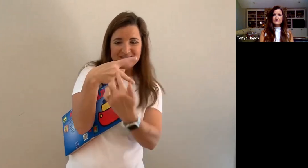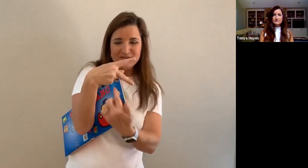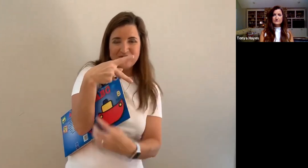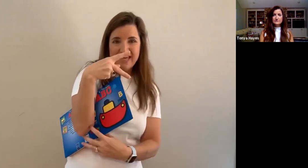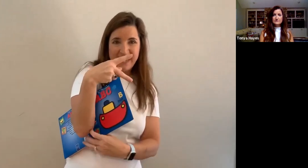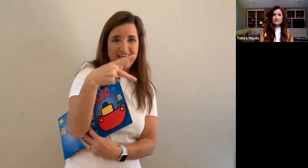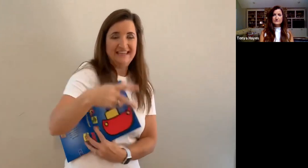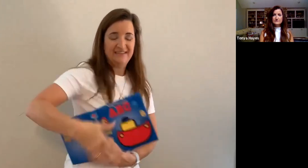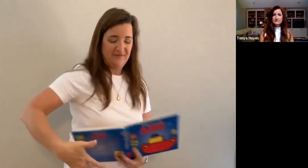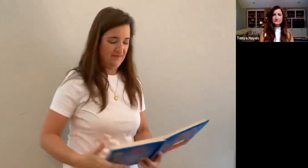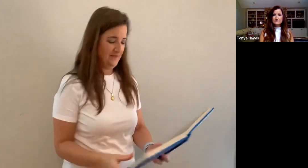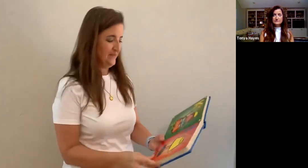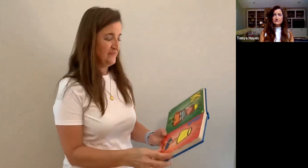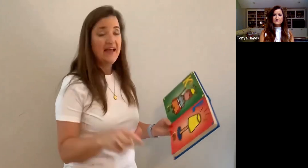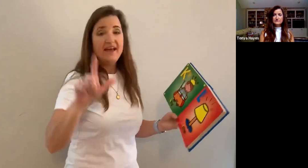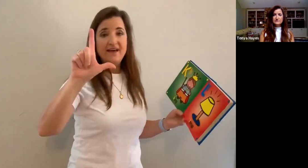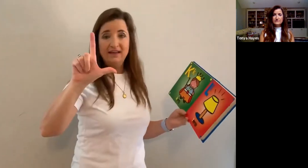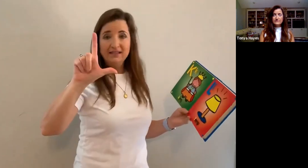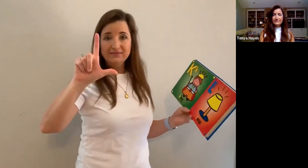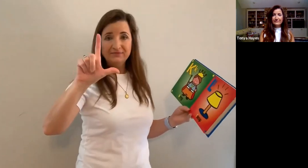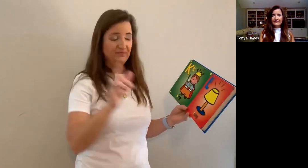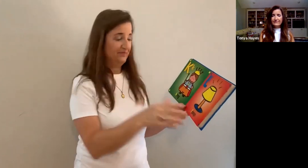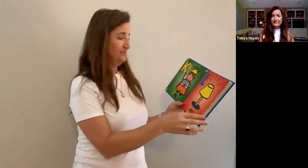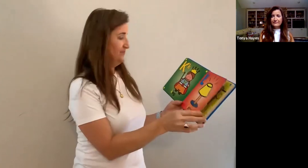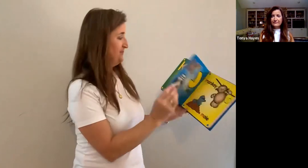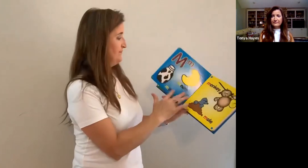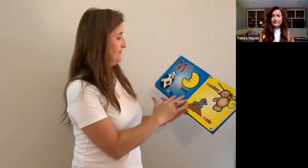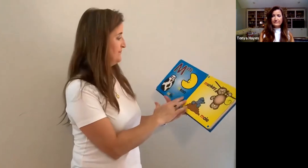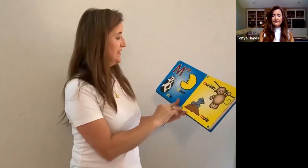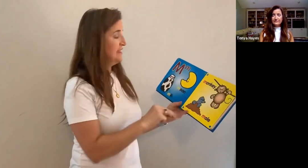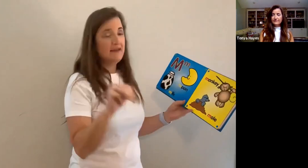tears. So K, L,